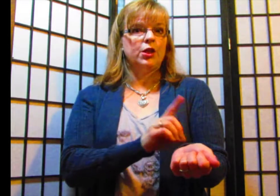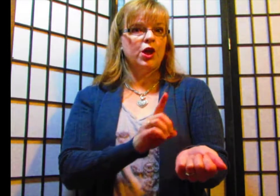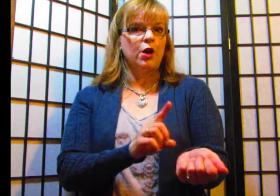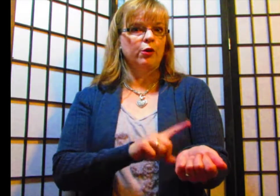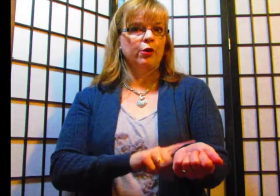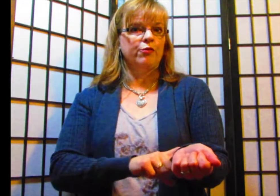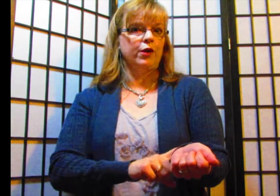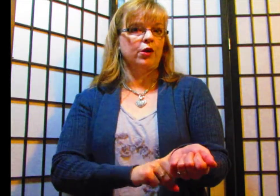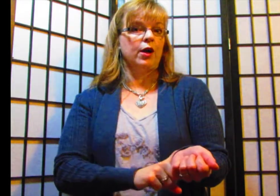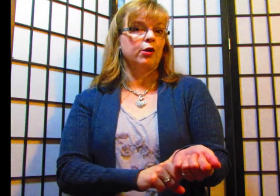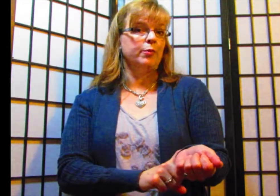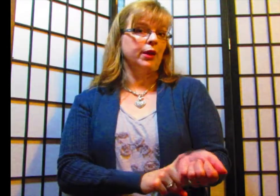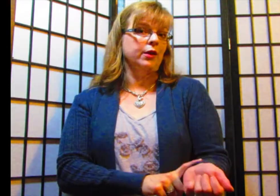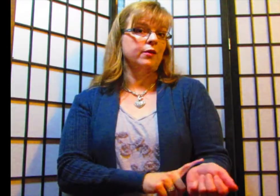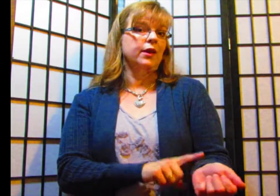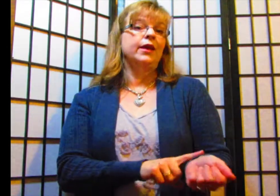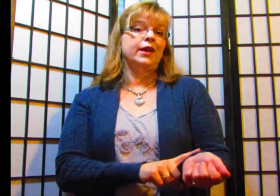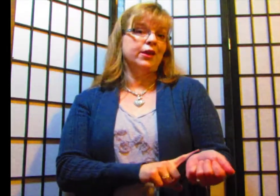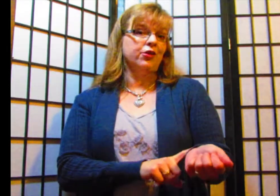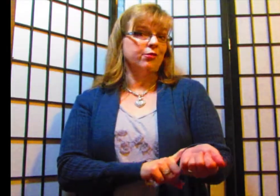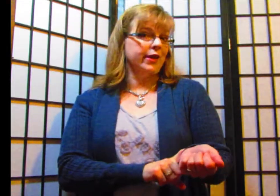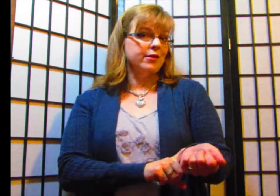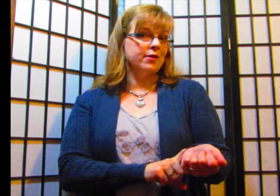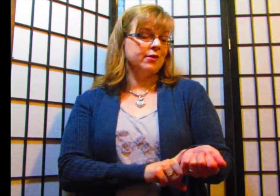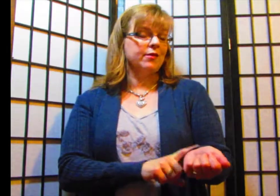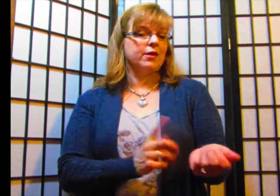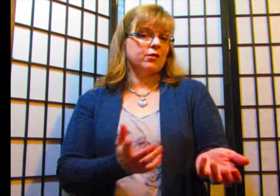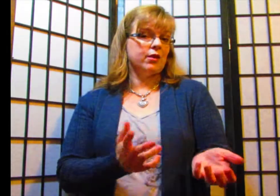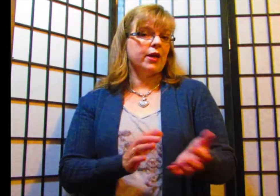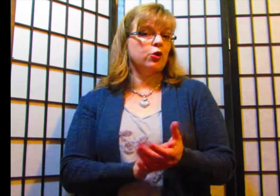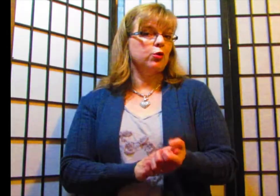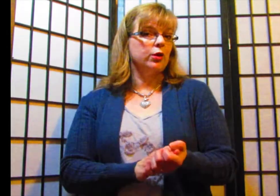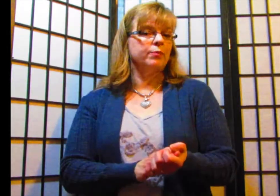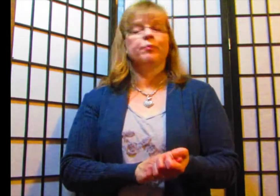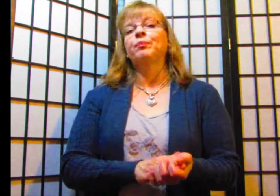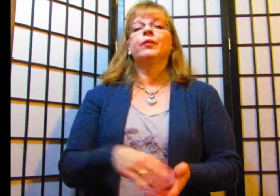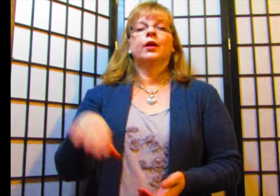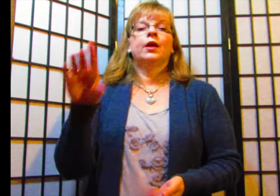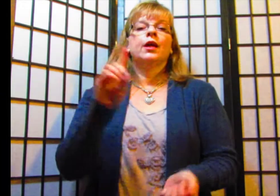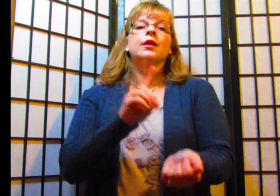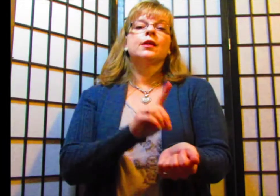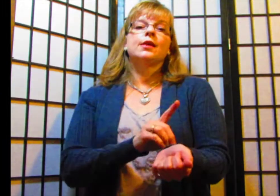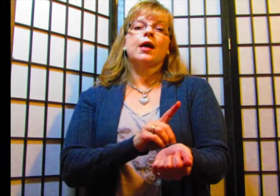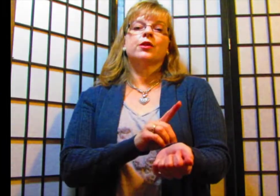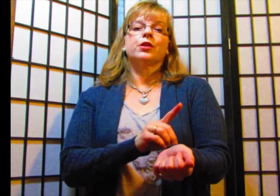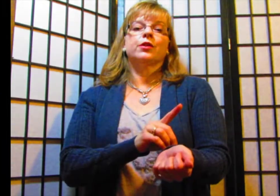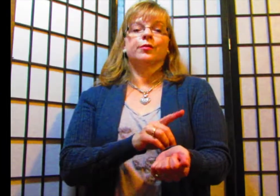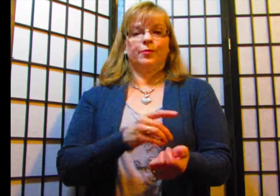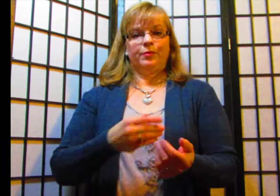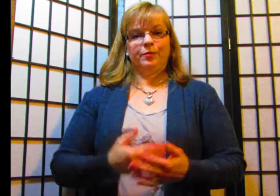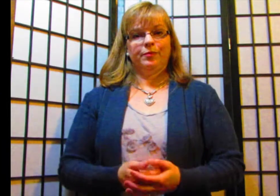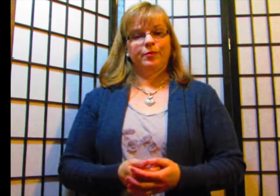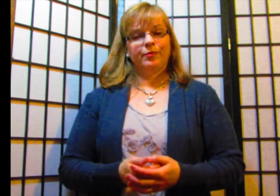know, you can feel your heartbeat in your wrist. That's kind of cool. Doctor.